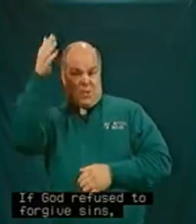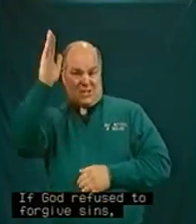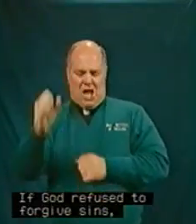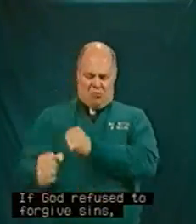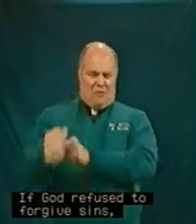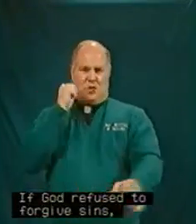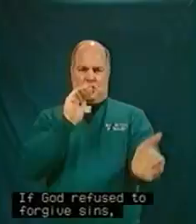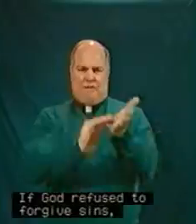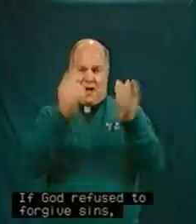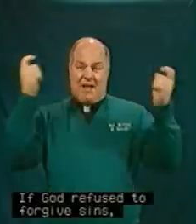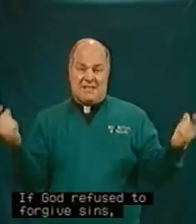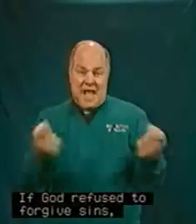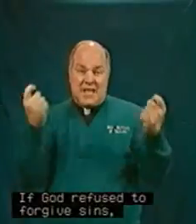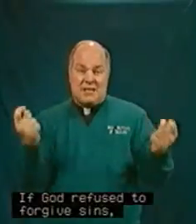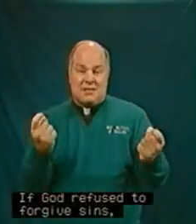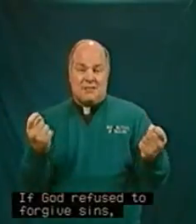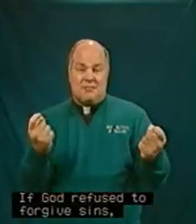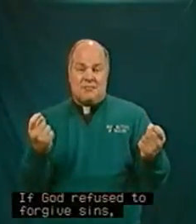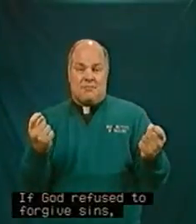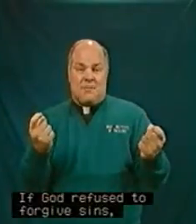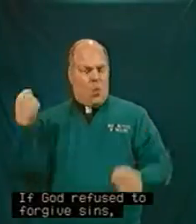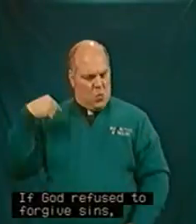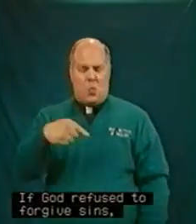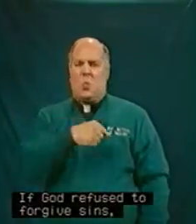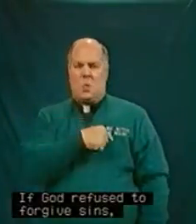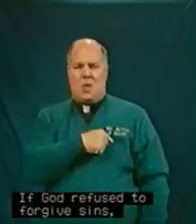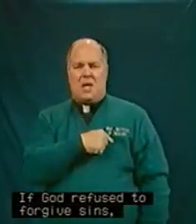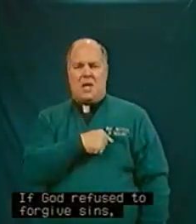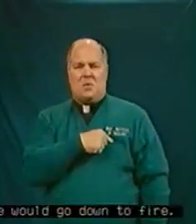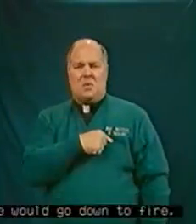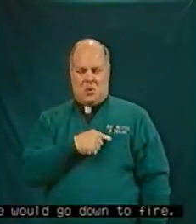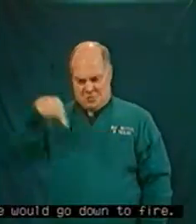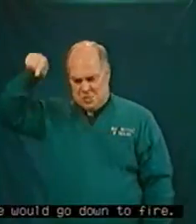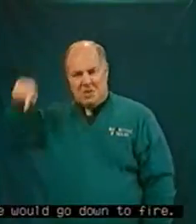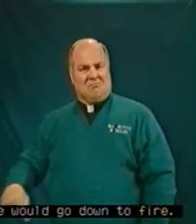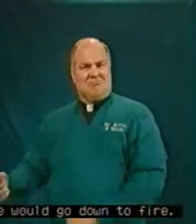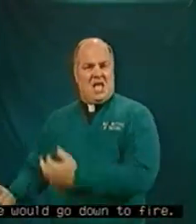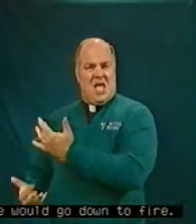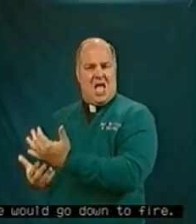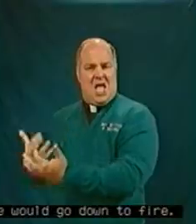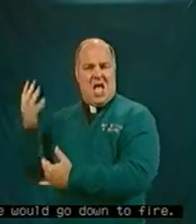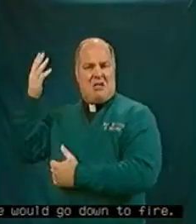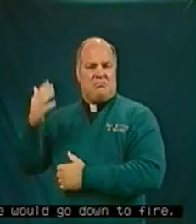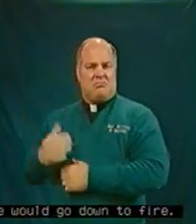If God refused to forgive sins, we would go down to fire.